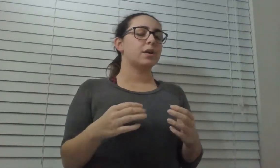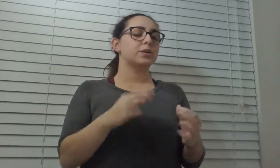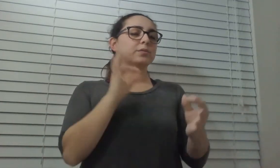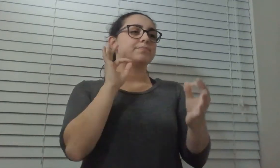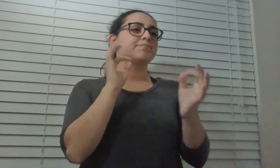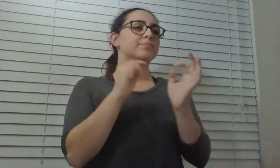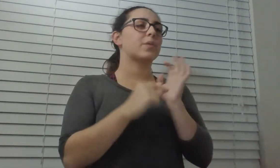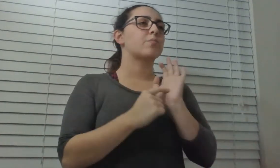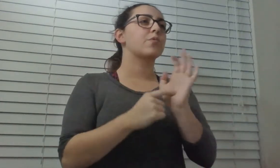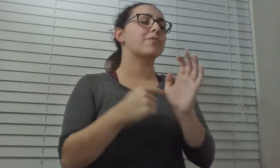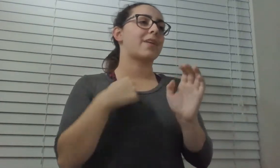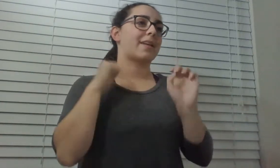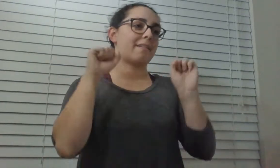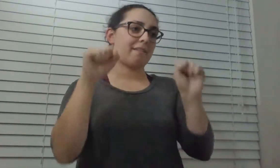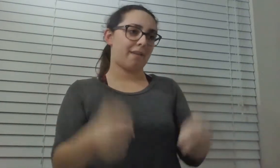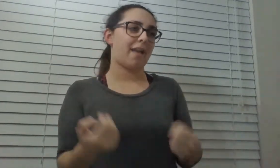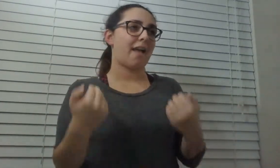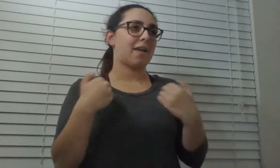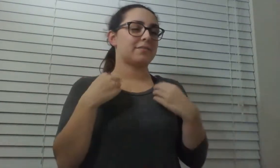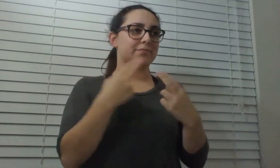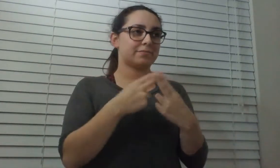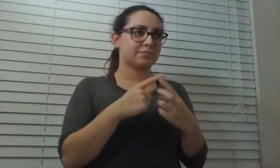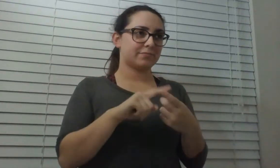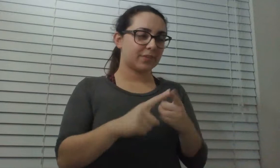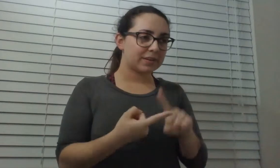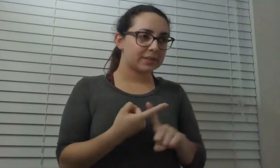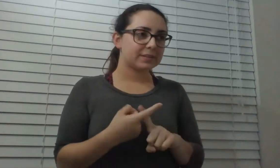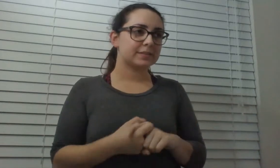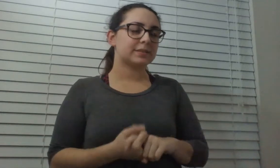held on to it because I needed that proof.